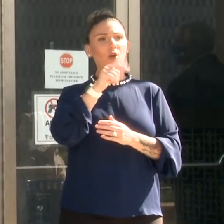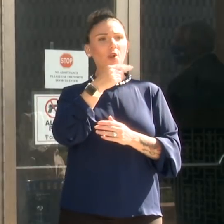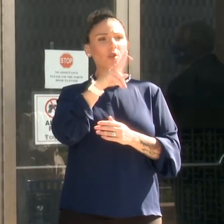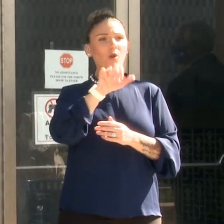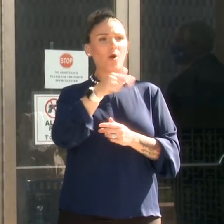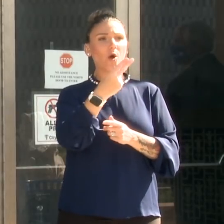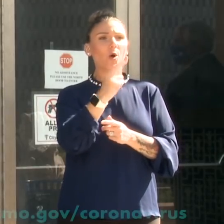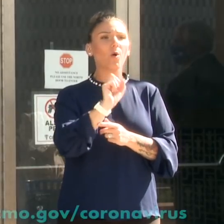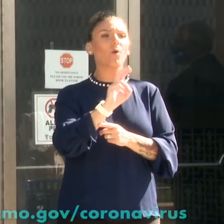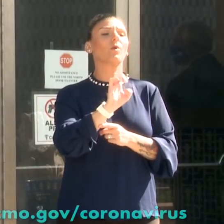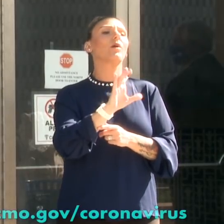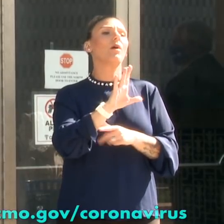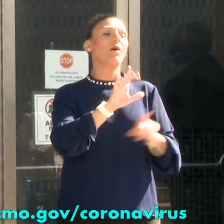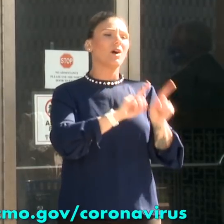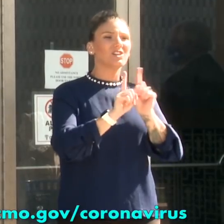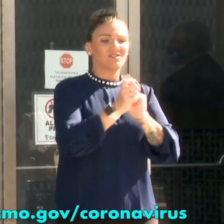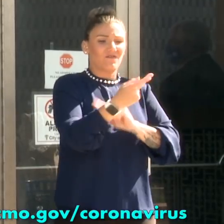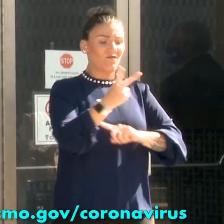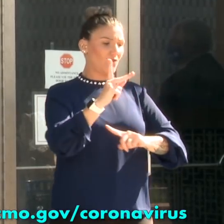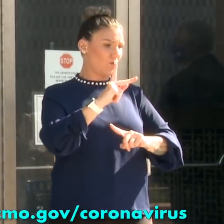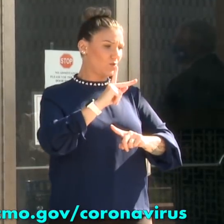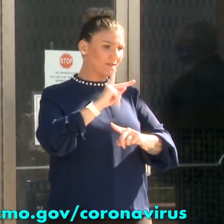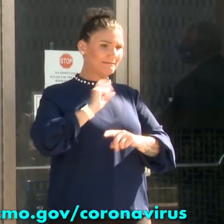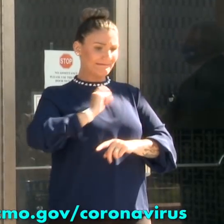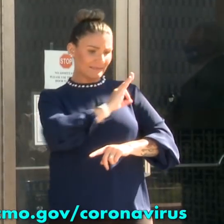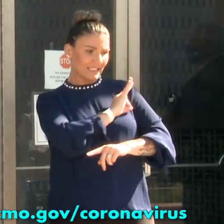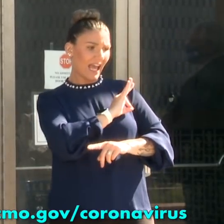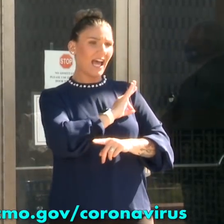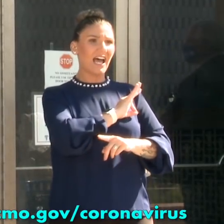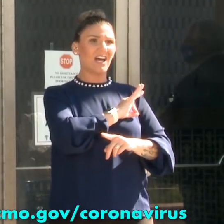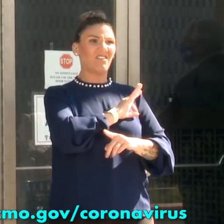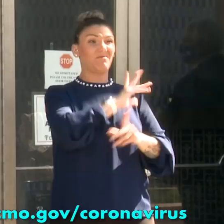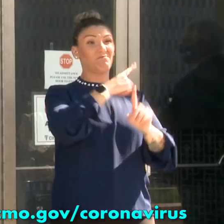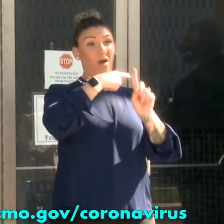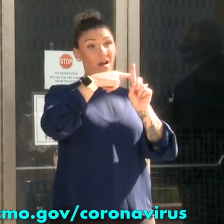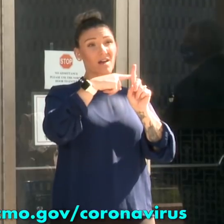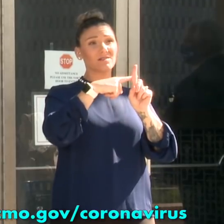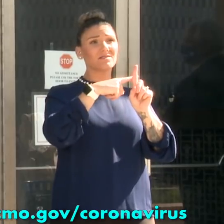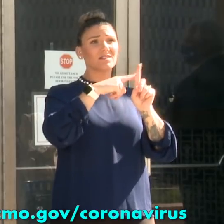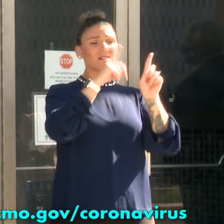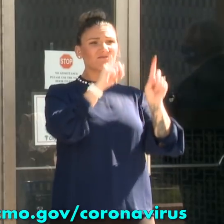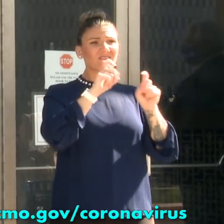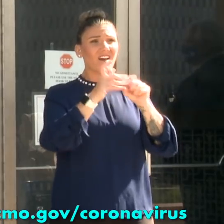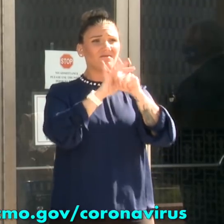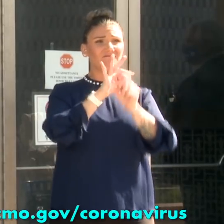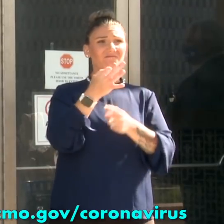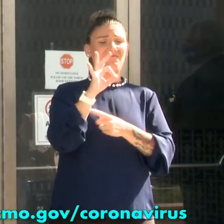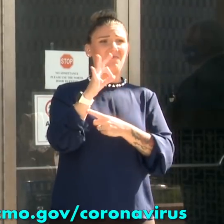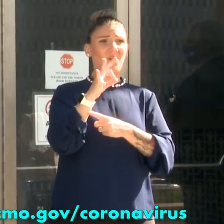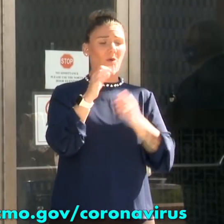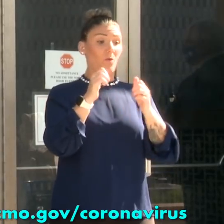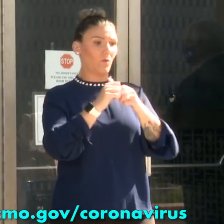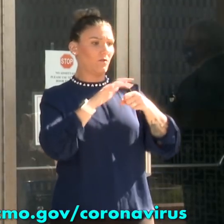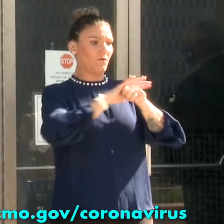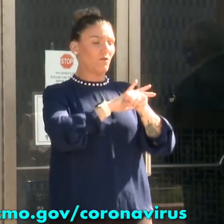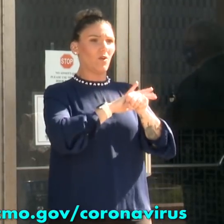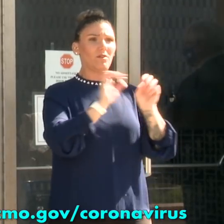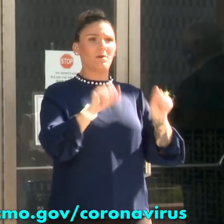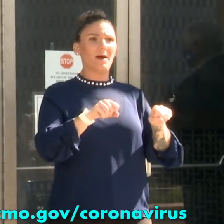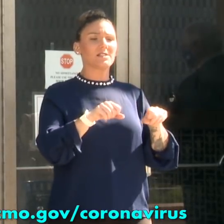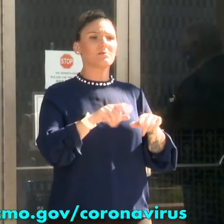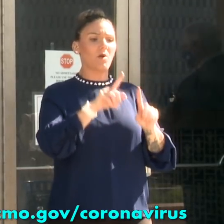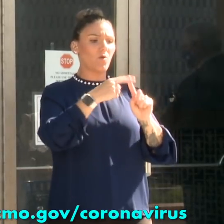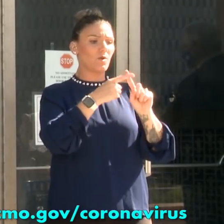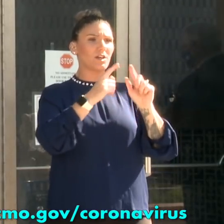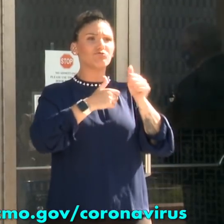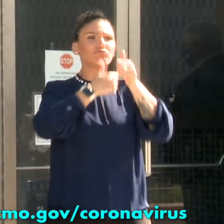who have been positive as well. That adds to the stress of being at full capacity. Whenever we have